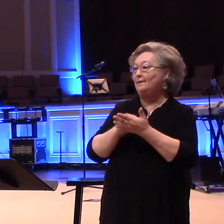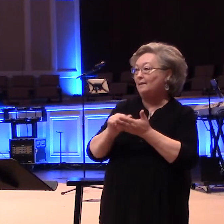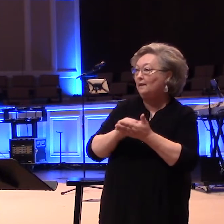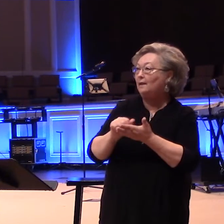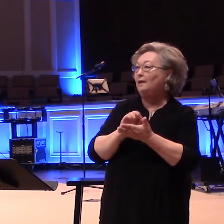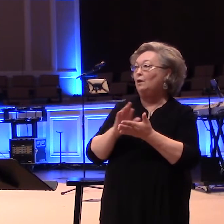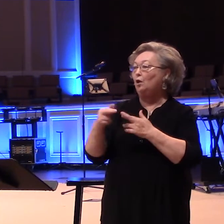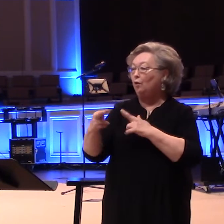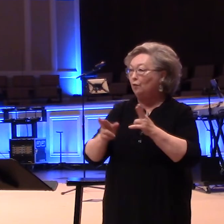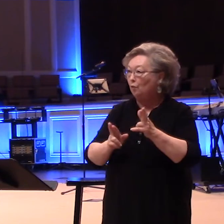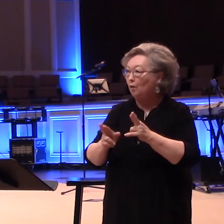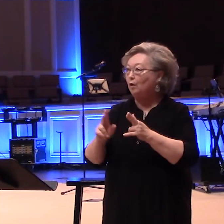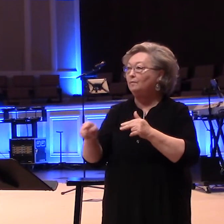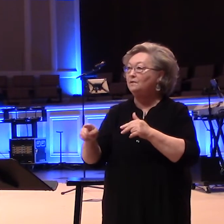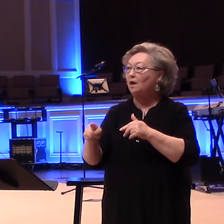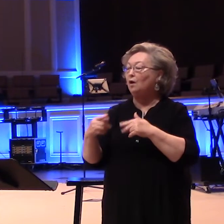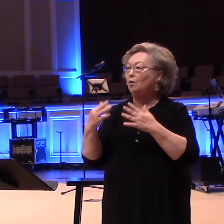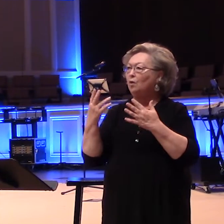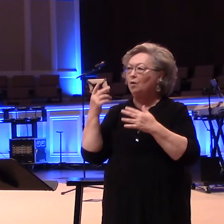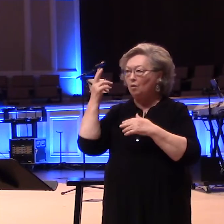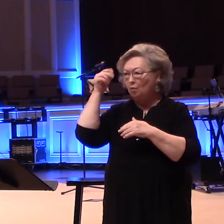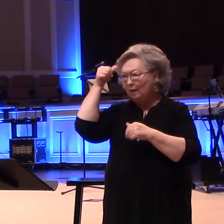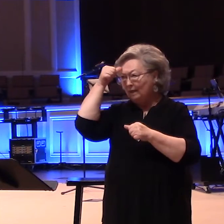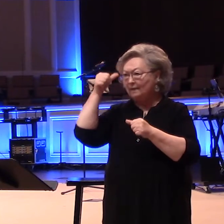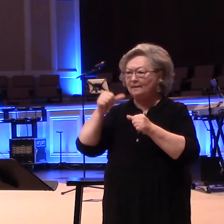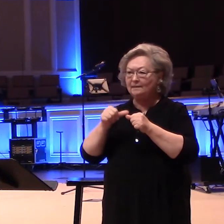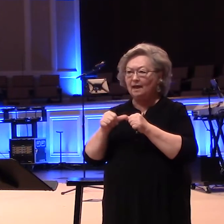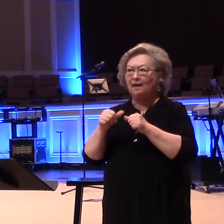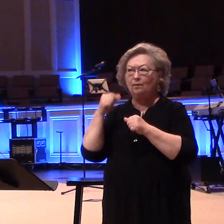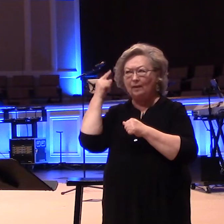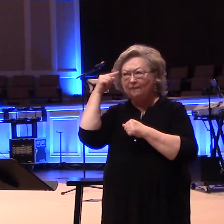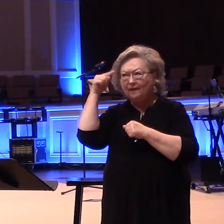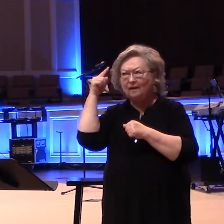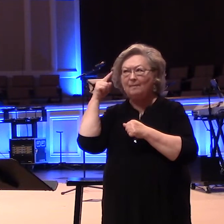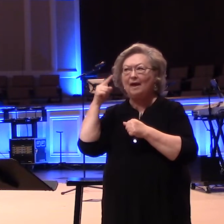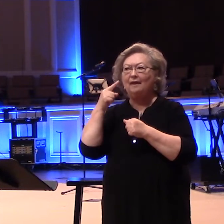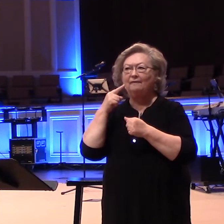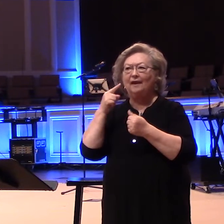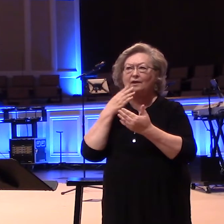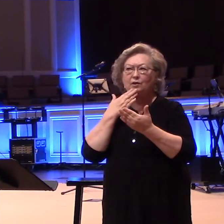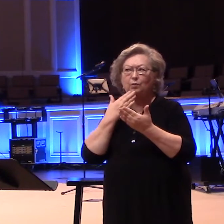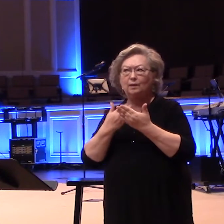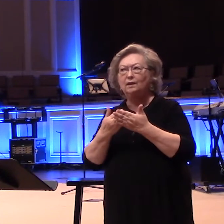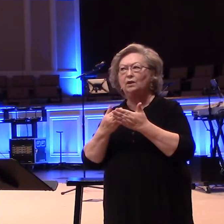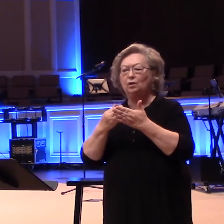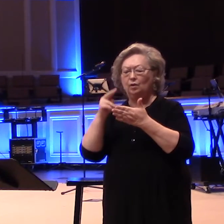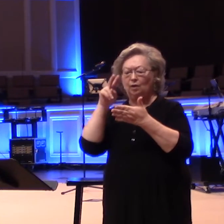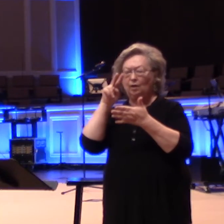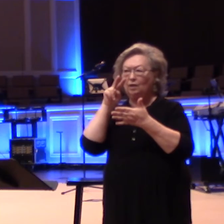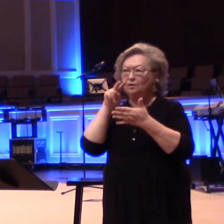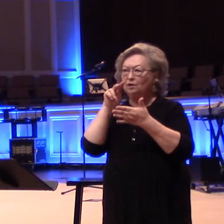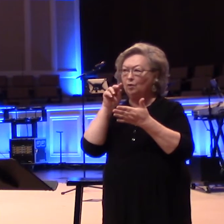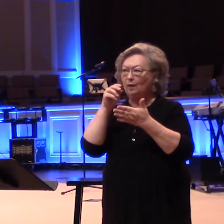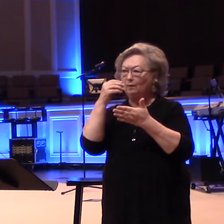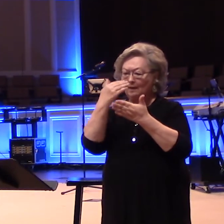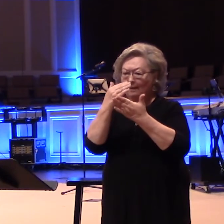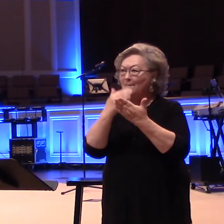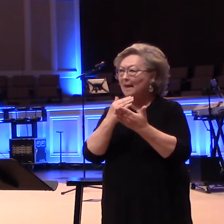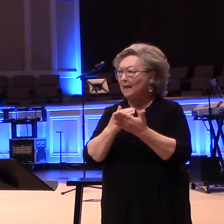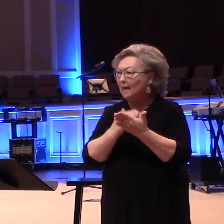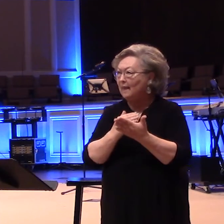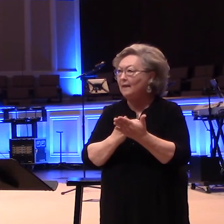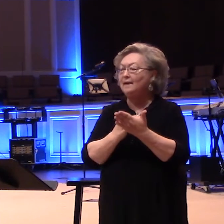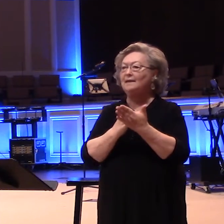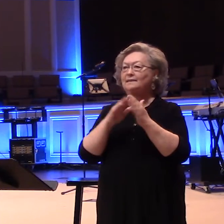of a vacuum cleaner to use, and should we start high and work down low, or start low and work up high? Should we